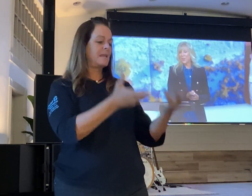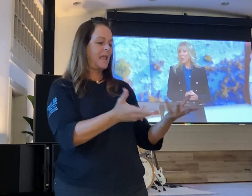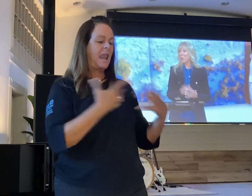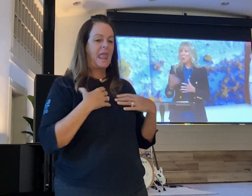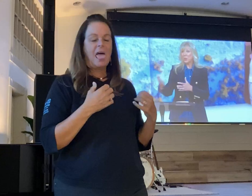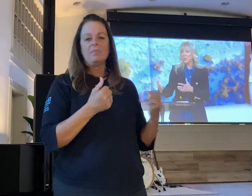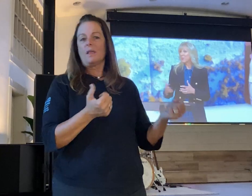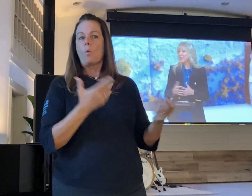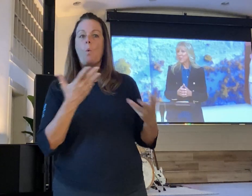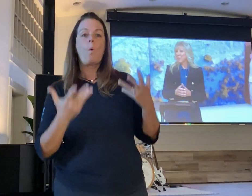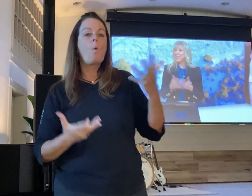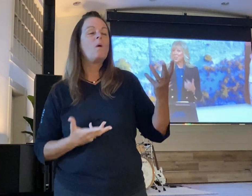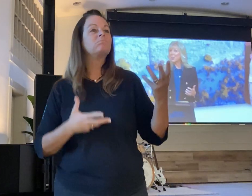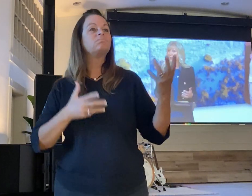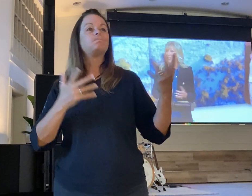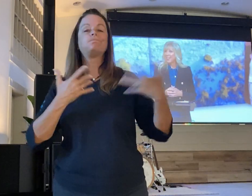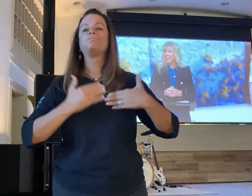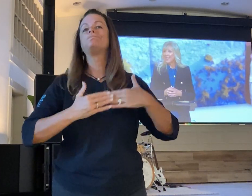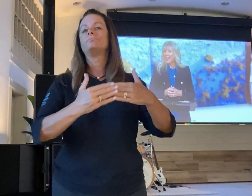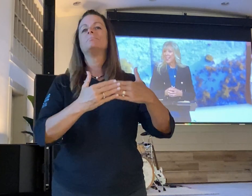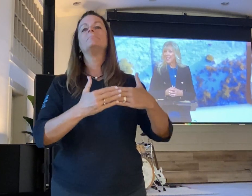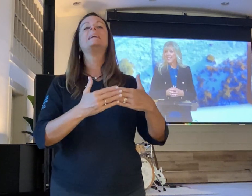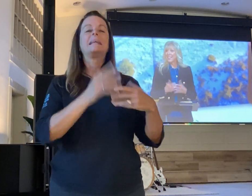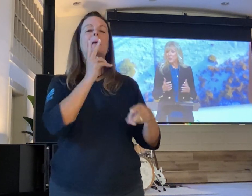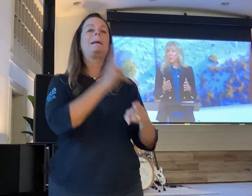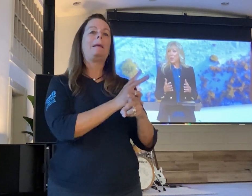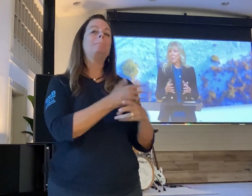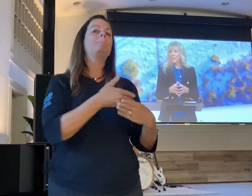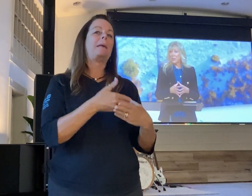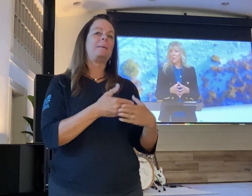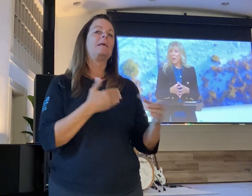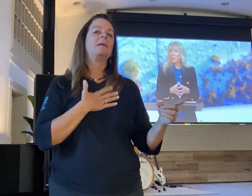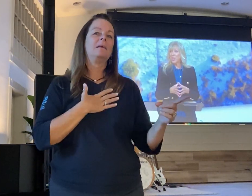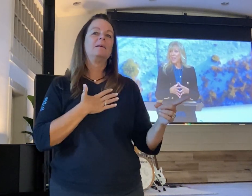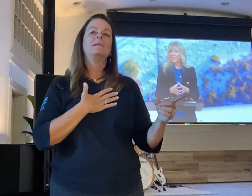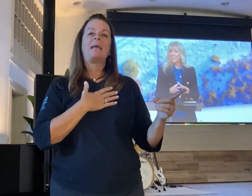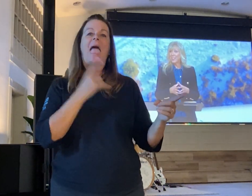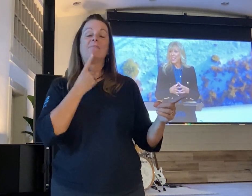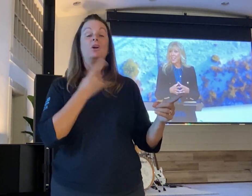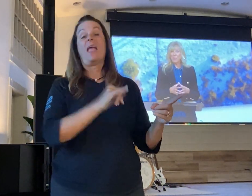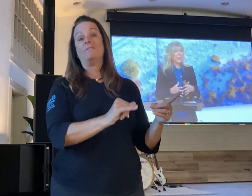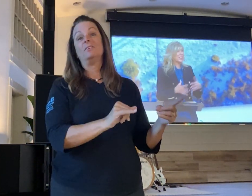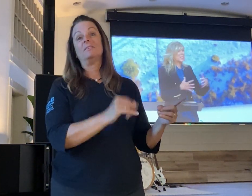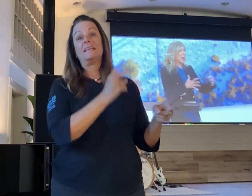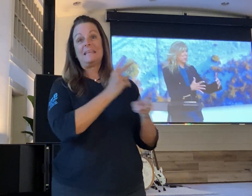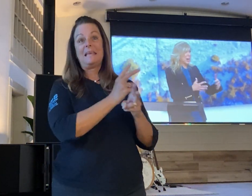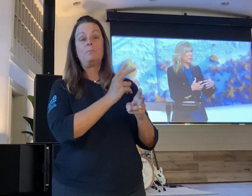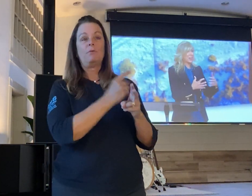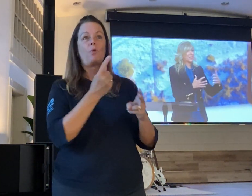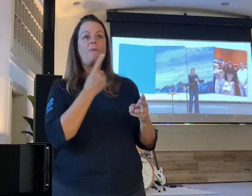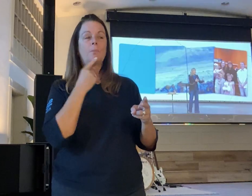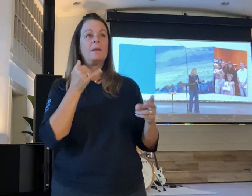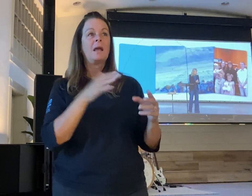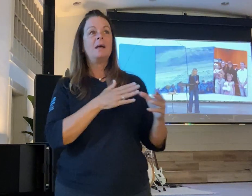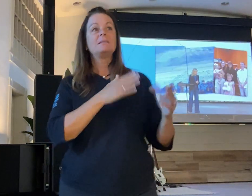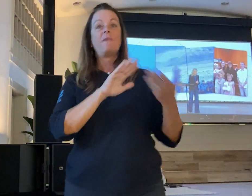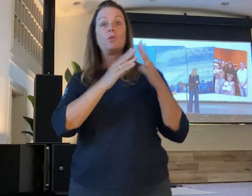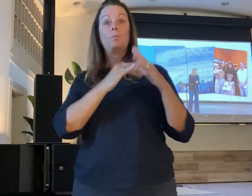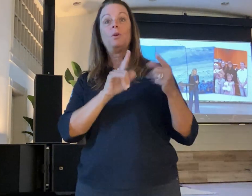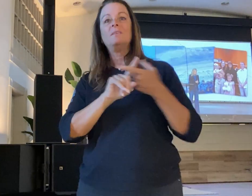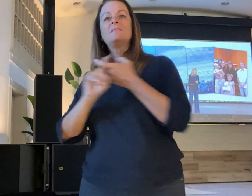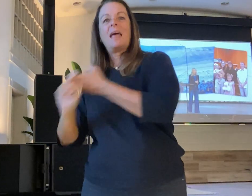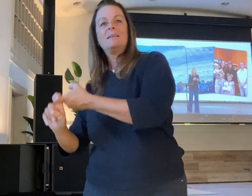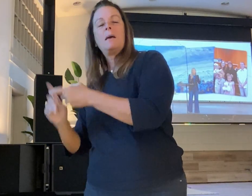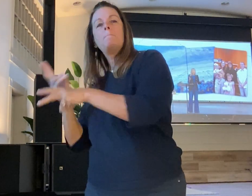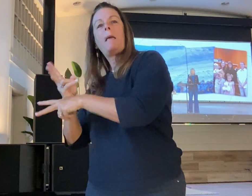different, or Cole and Chris were different, but they knew that this was going to be their forever child. And because of that break, because of